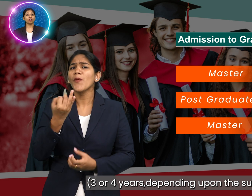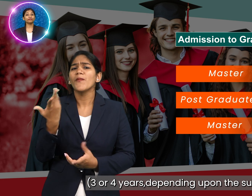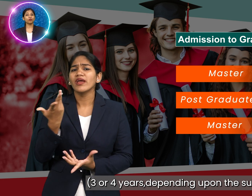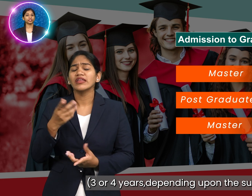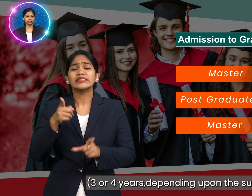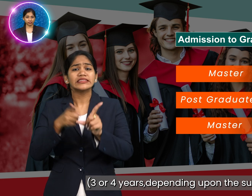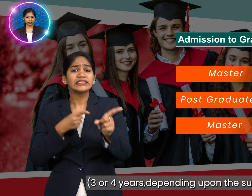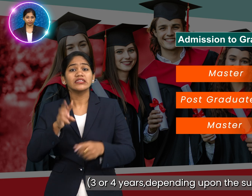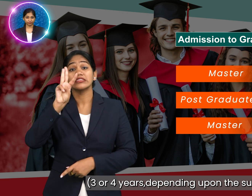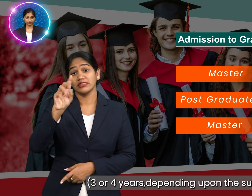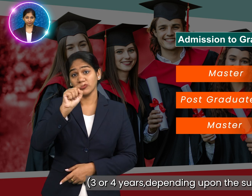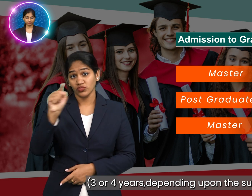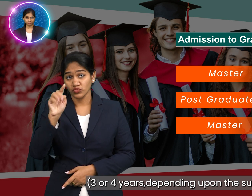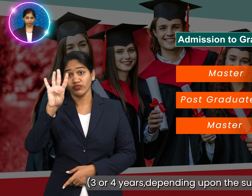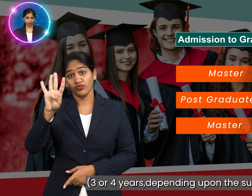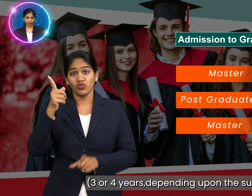3 or 4 years,